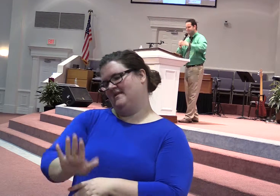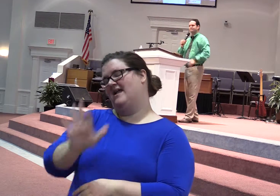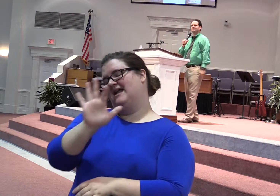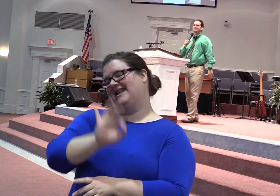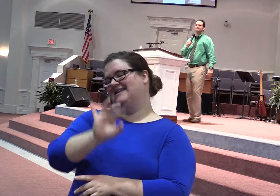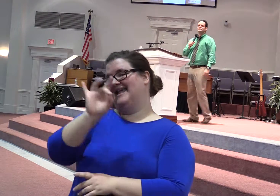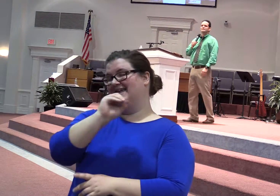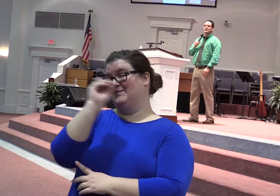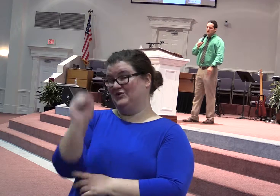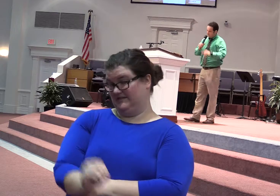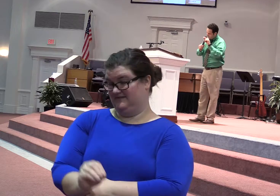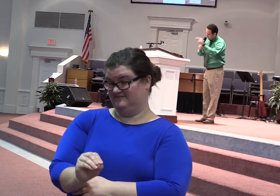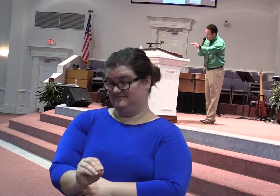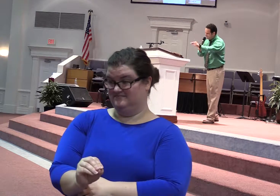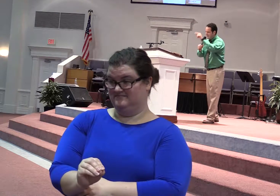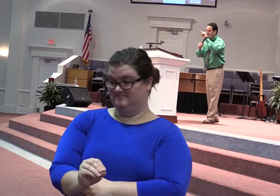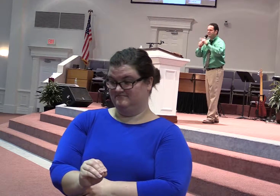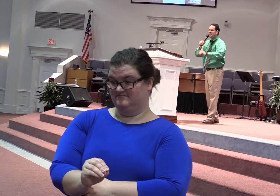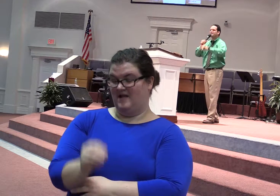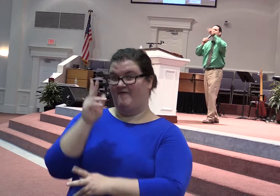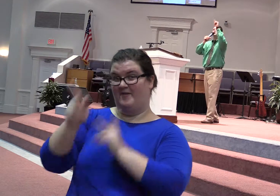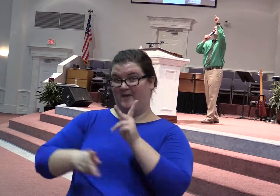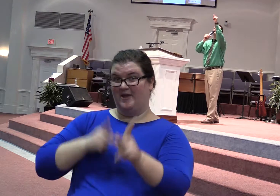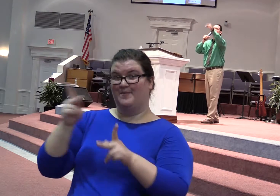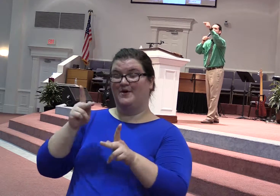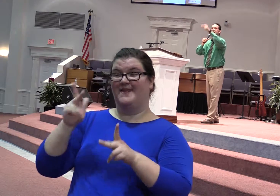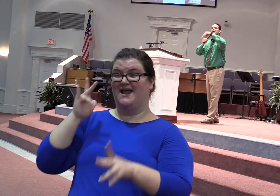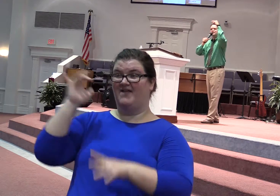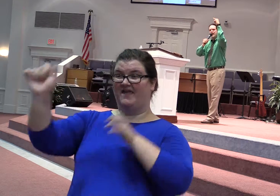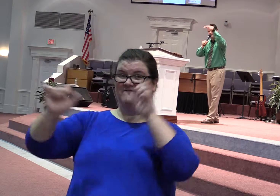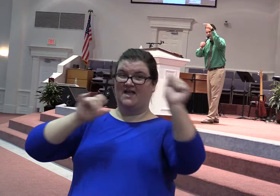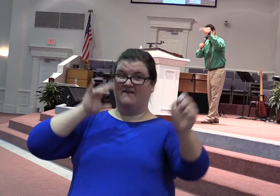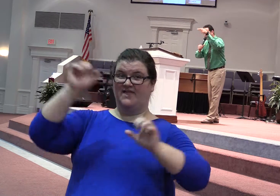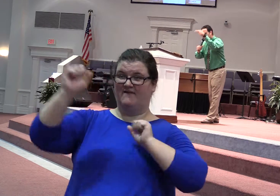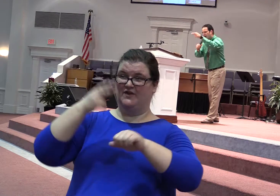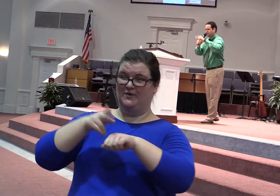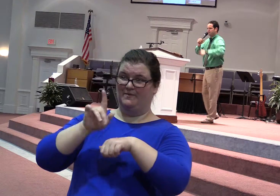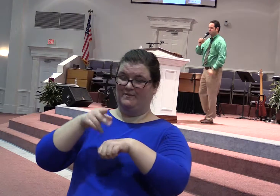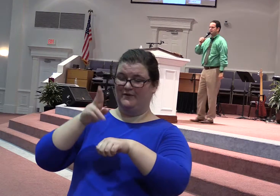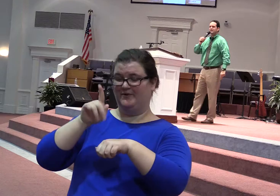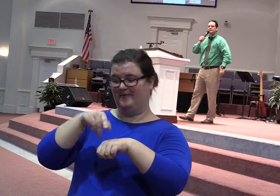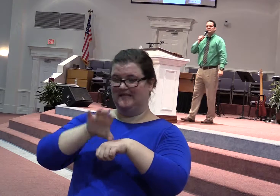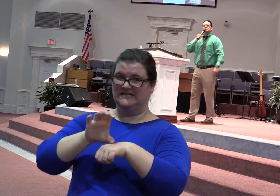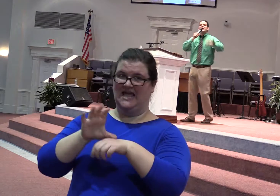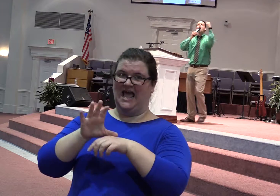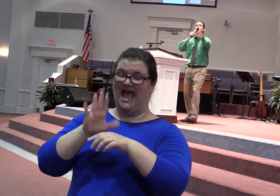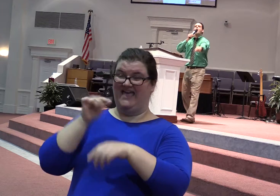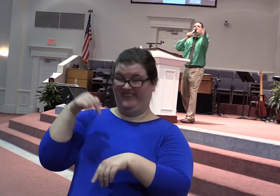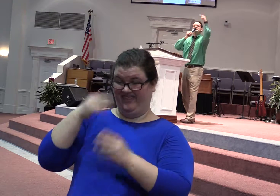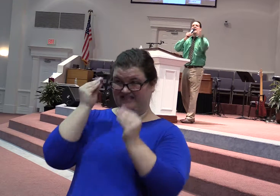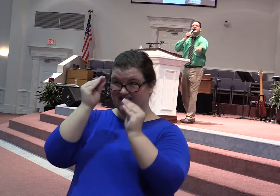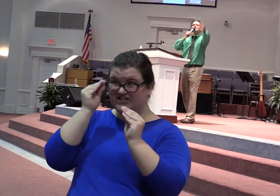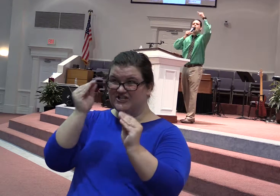98% of the folks that have left the UPC and the Apostolic Doctrine, they